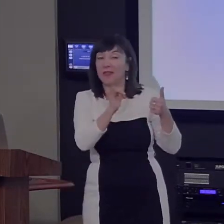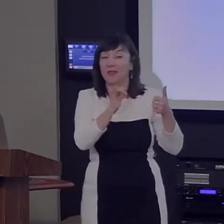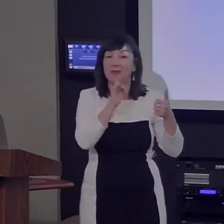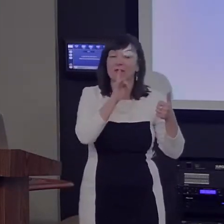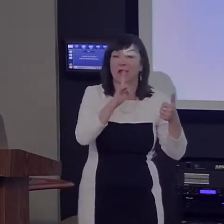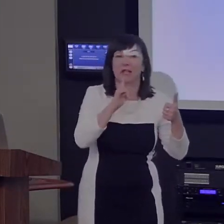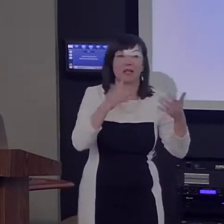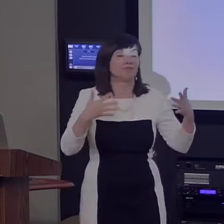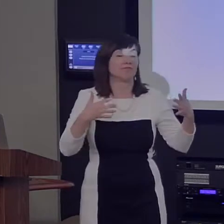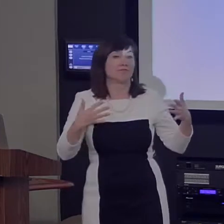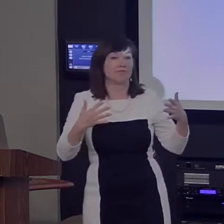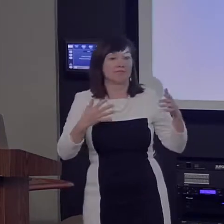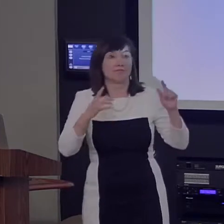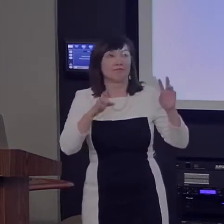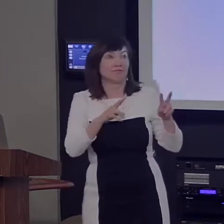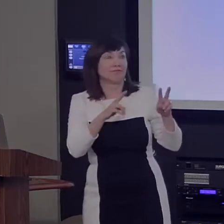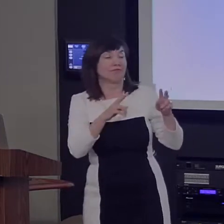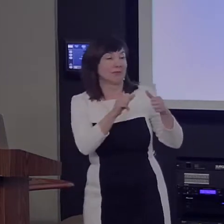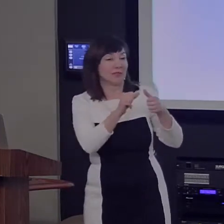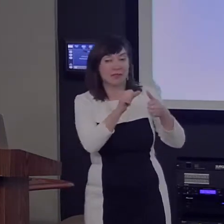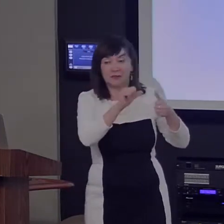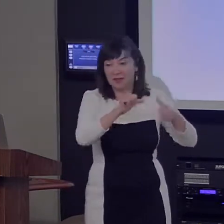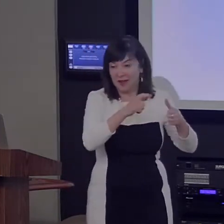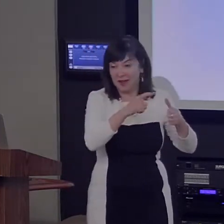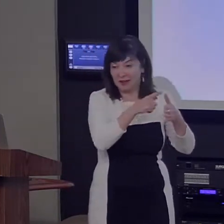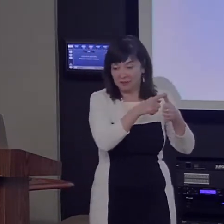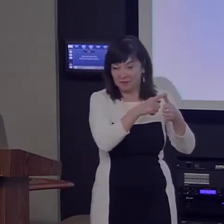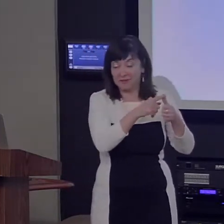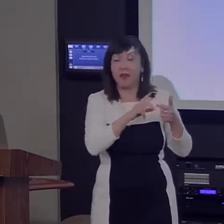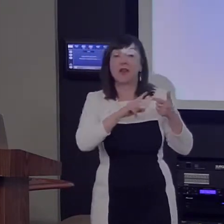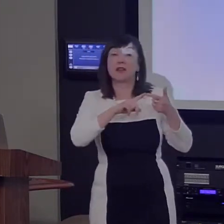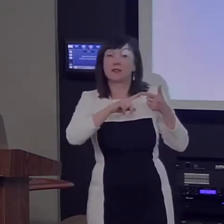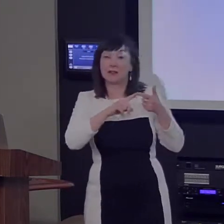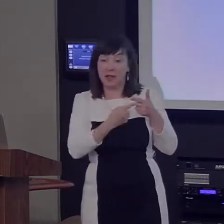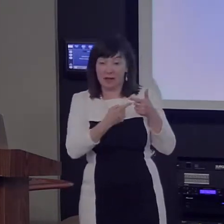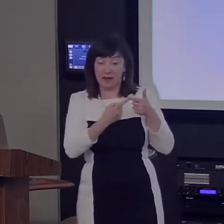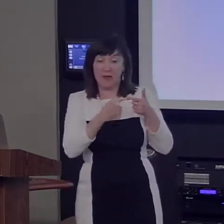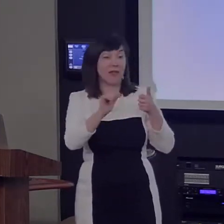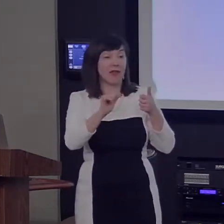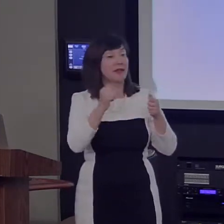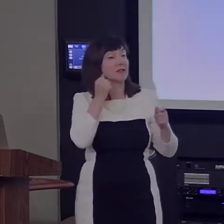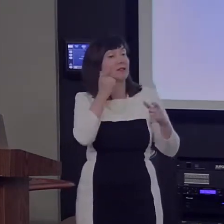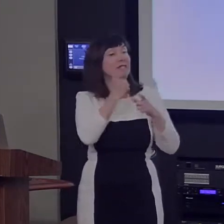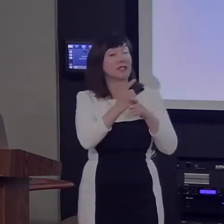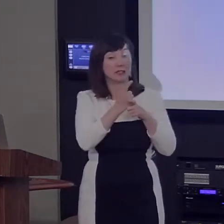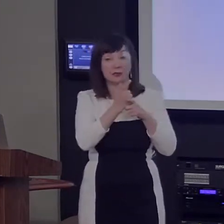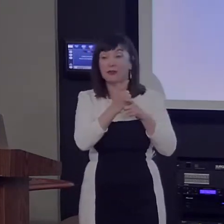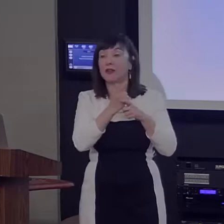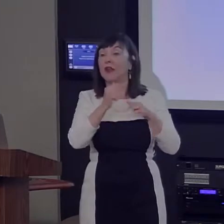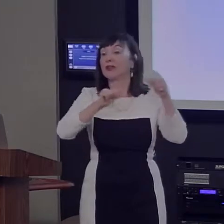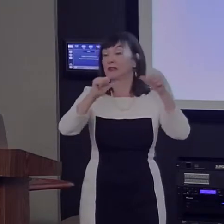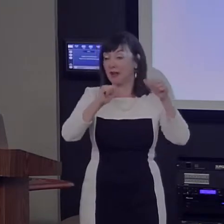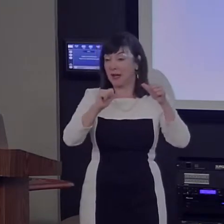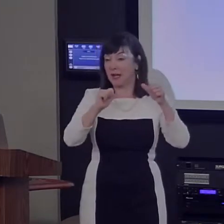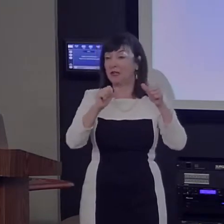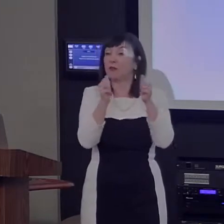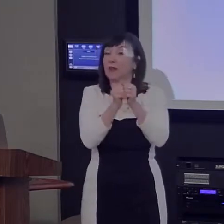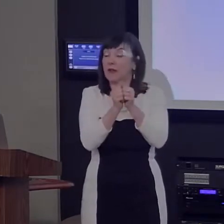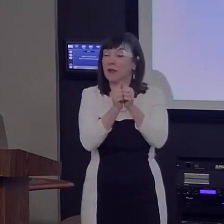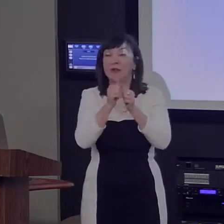we have to recognize that neuroscience is first and foremost a science, subject to the rigors of